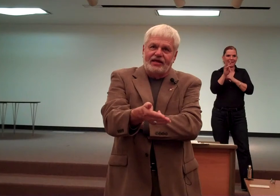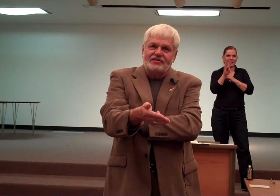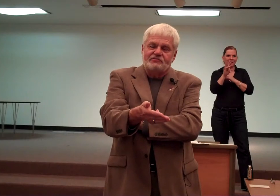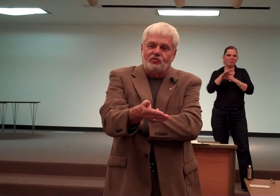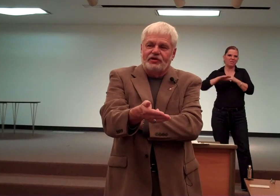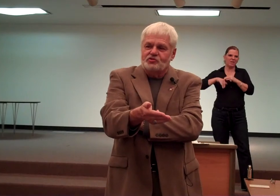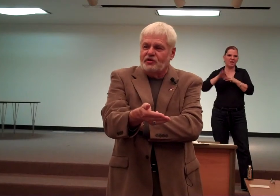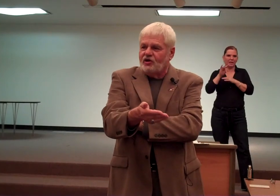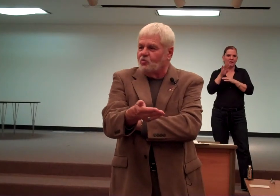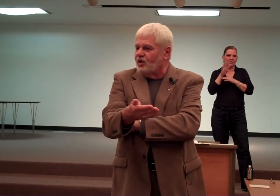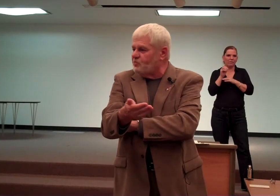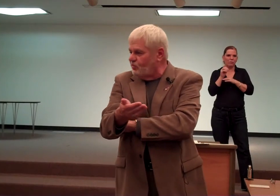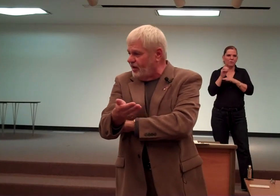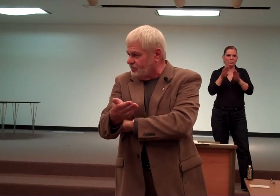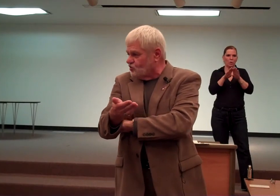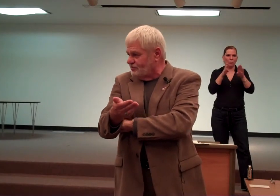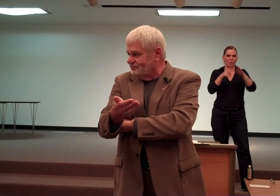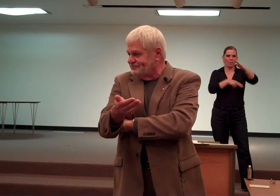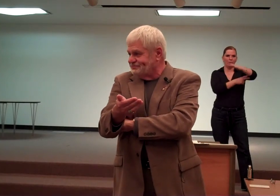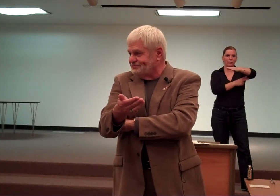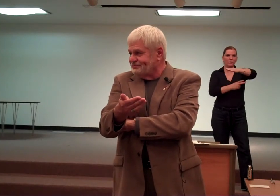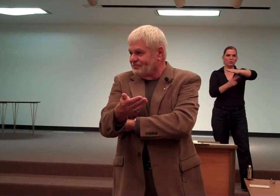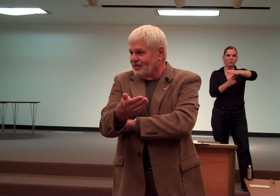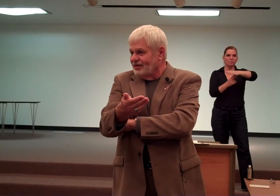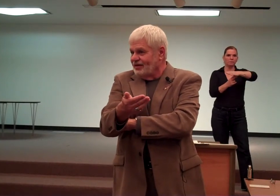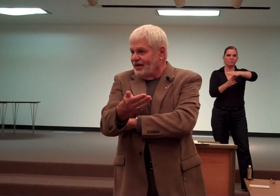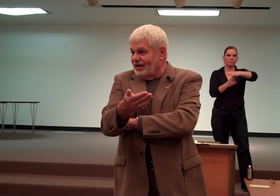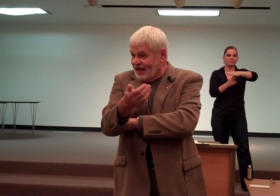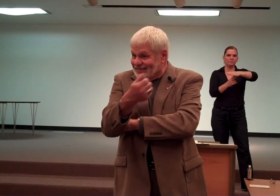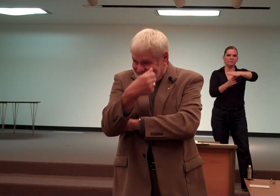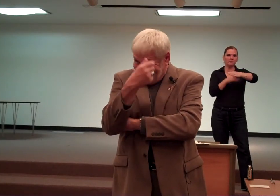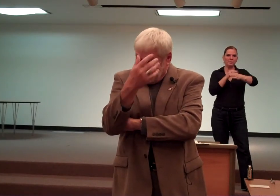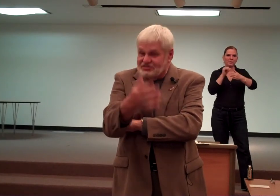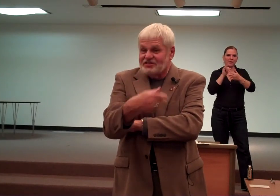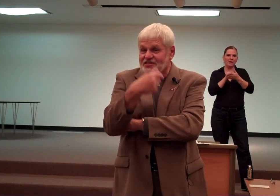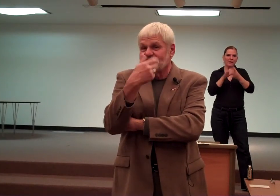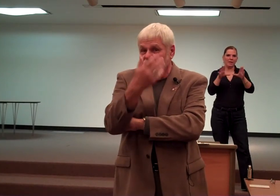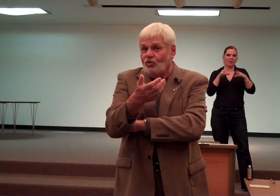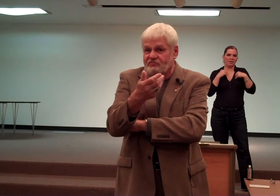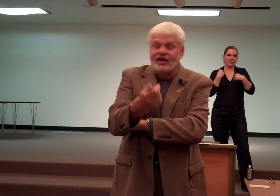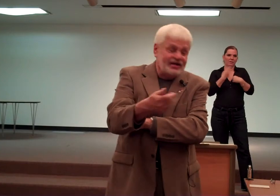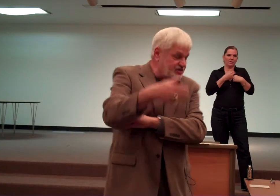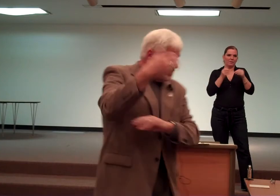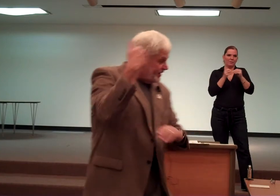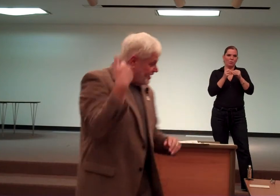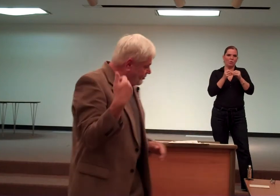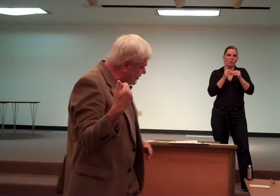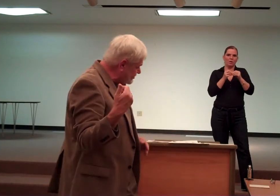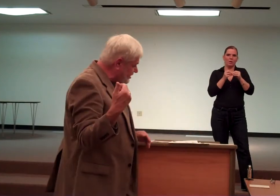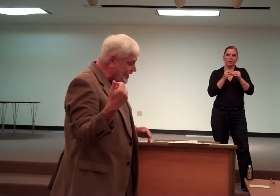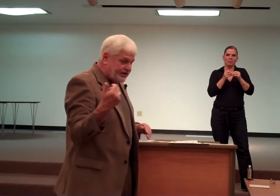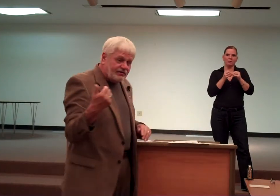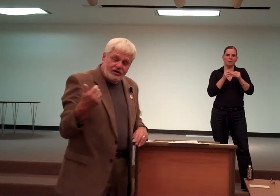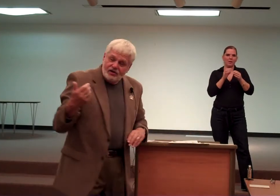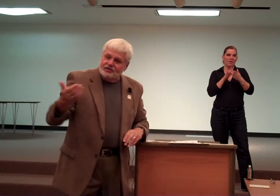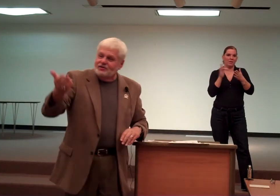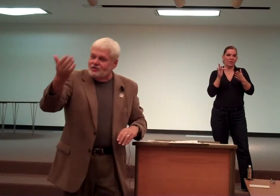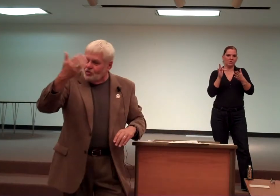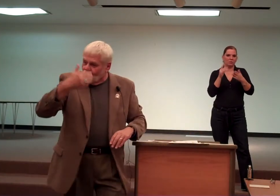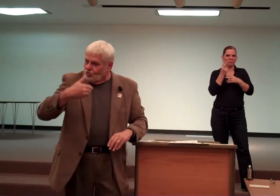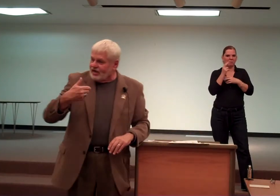late in the 1840s, we're going to open up a bridge. And that gives us some more advantages, and a couple years